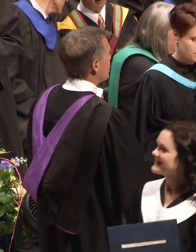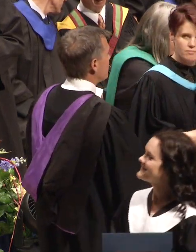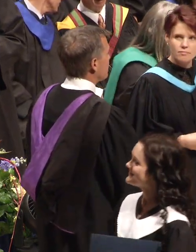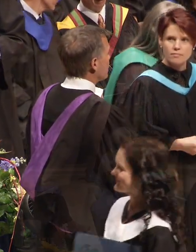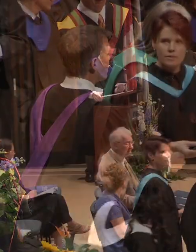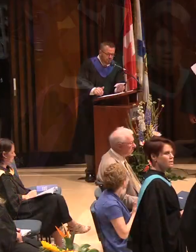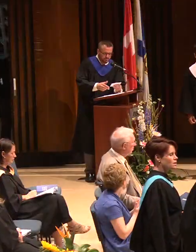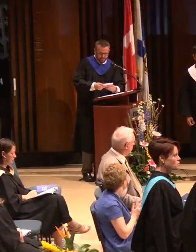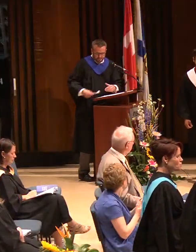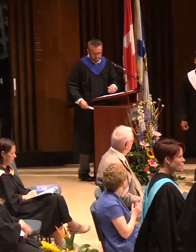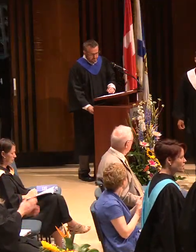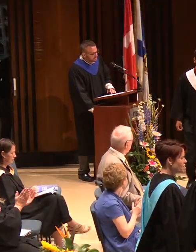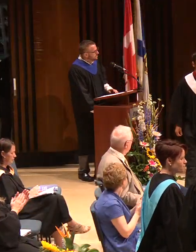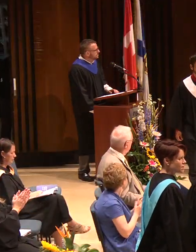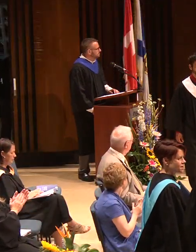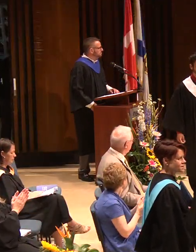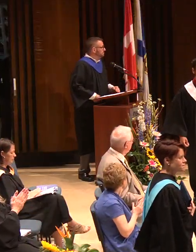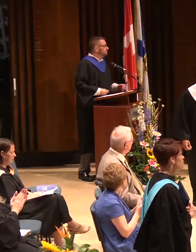Brandon Fobert.